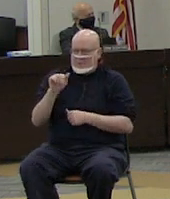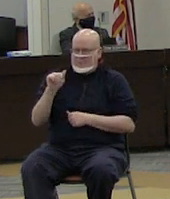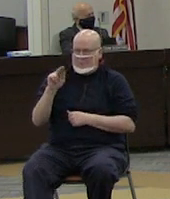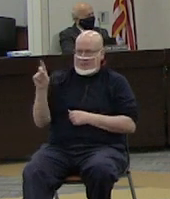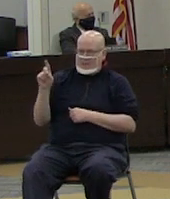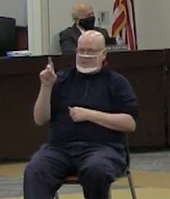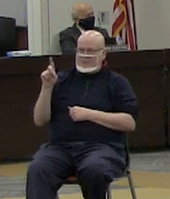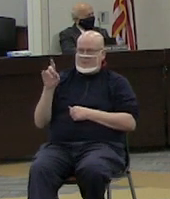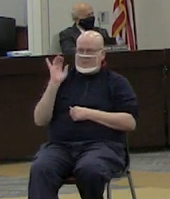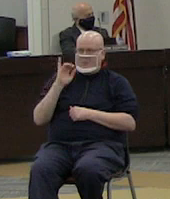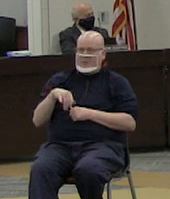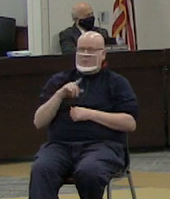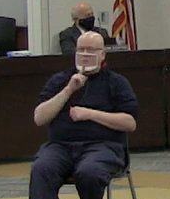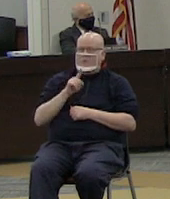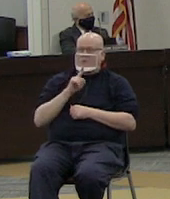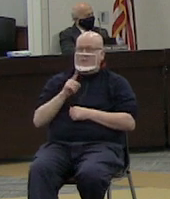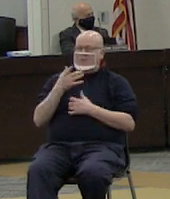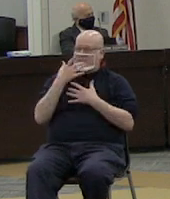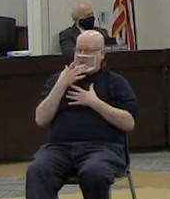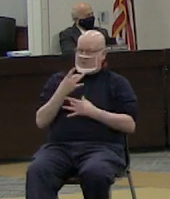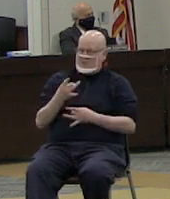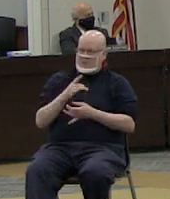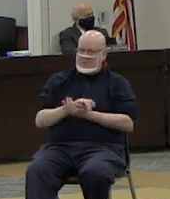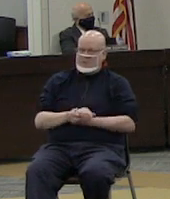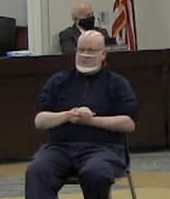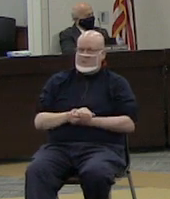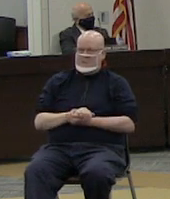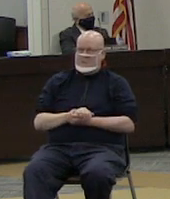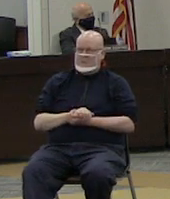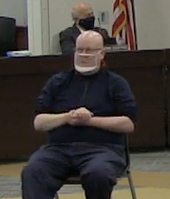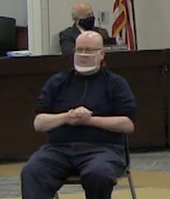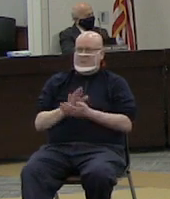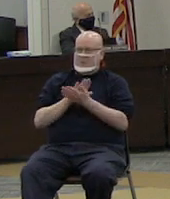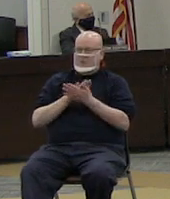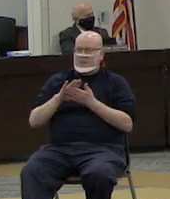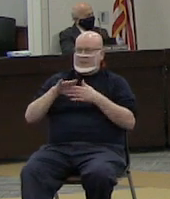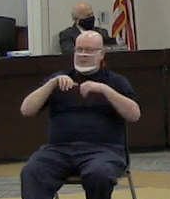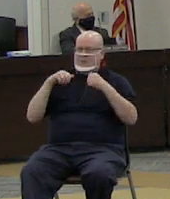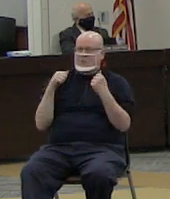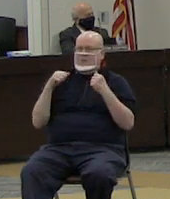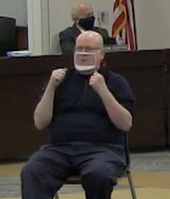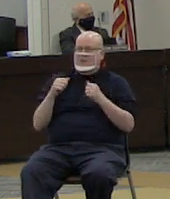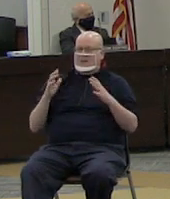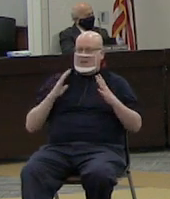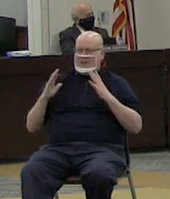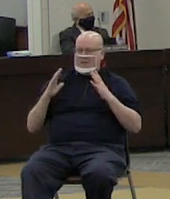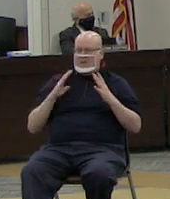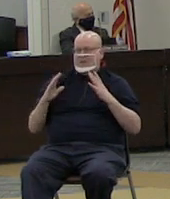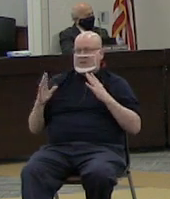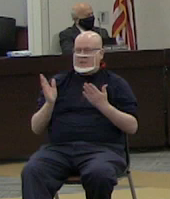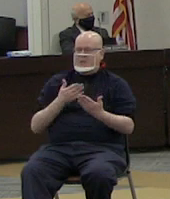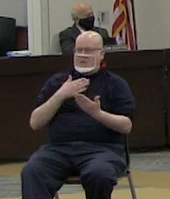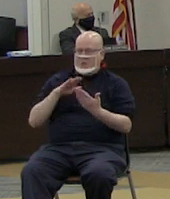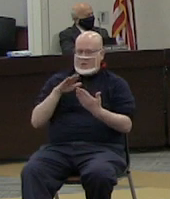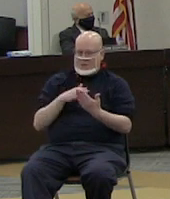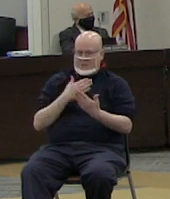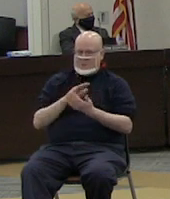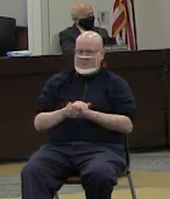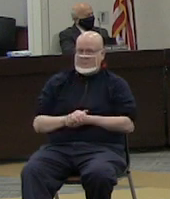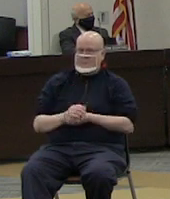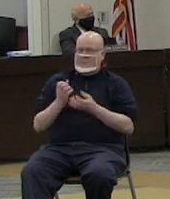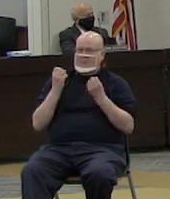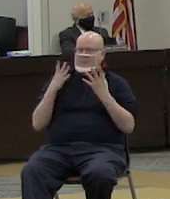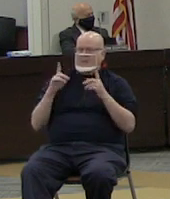was really entertaining. They played a nice winter holiday song, and it was many